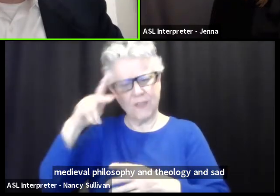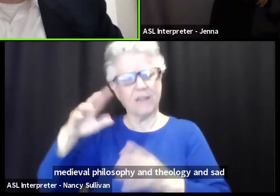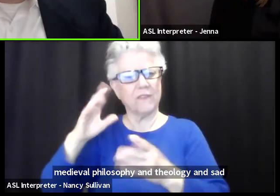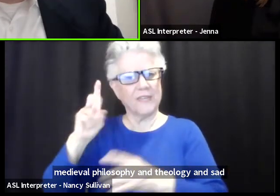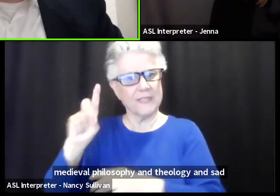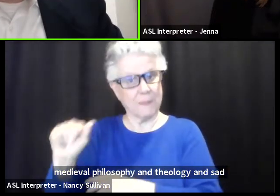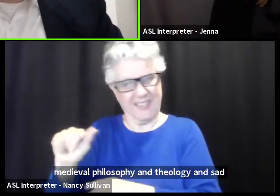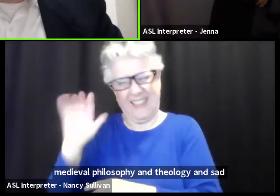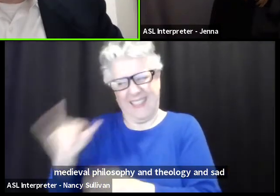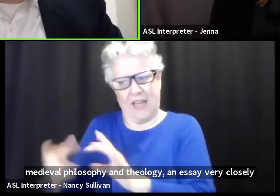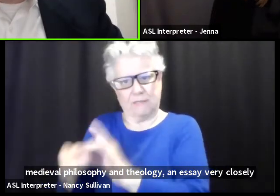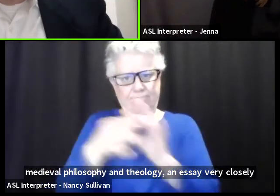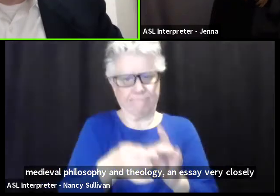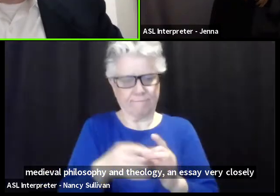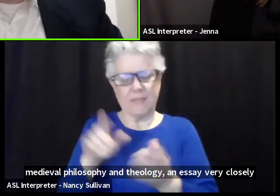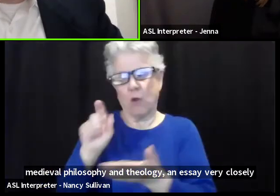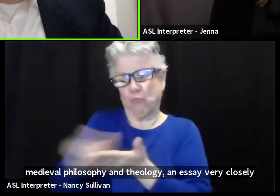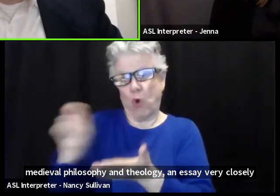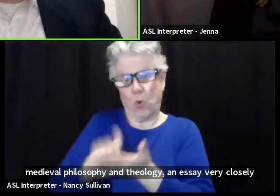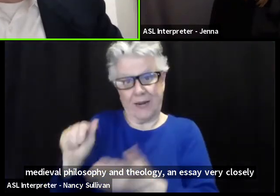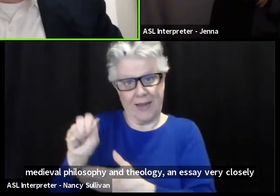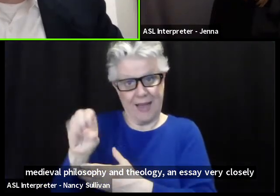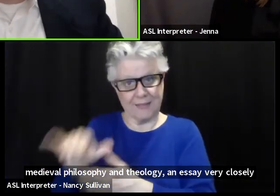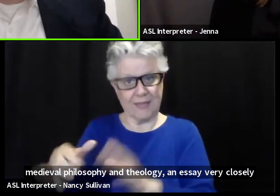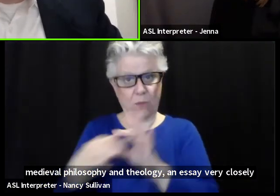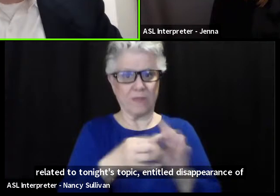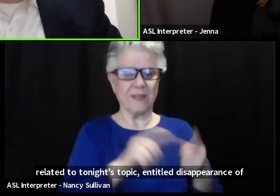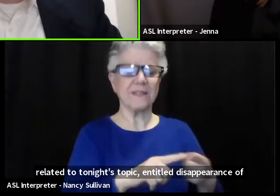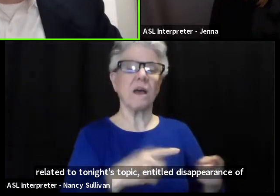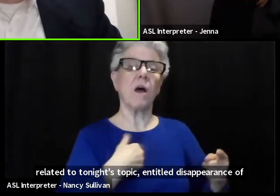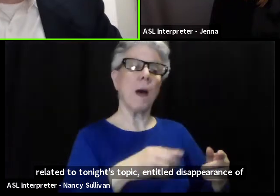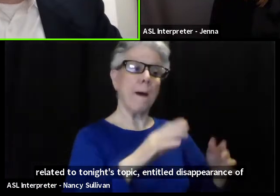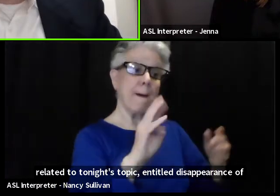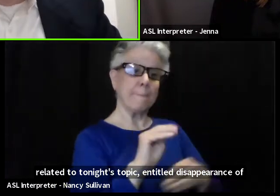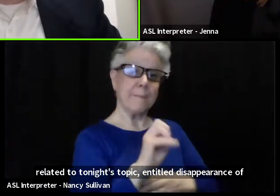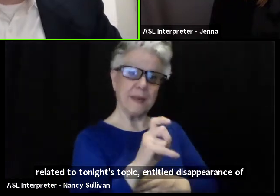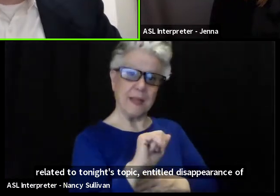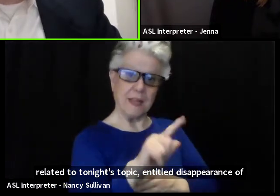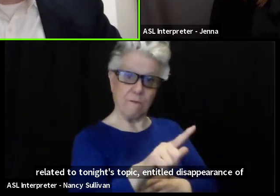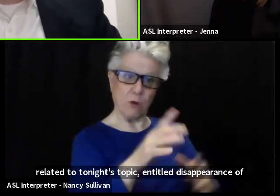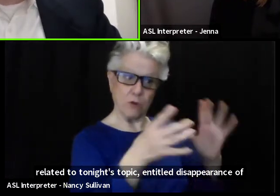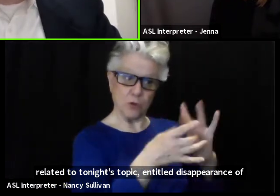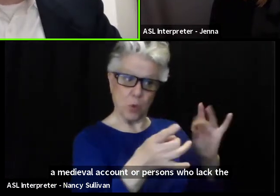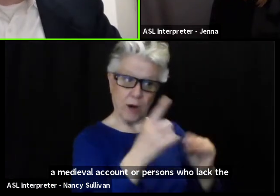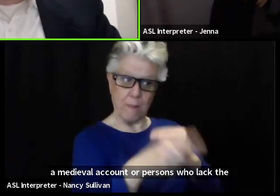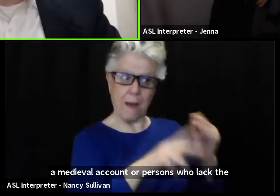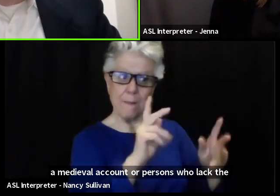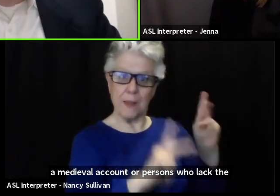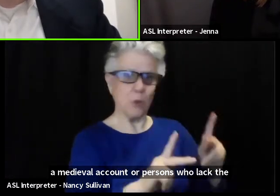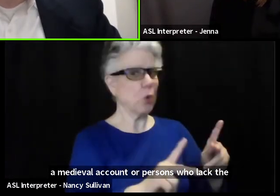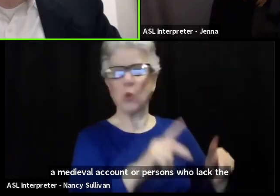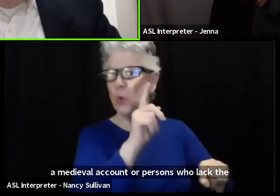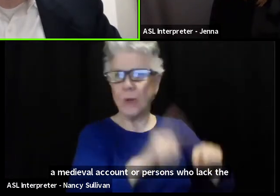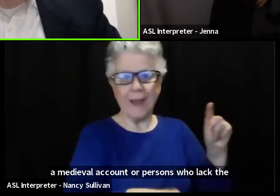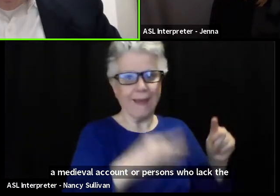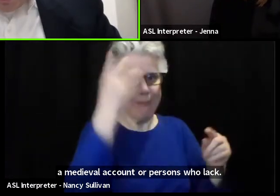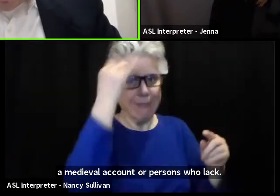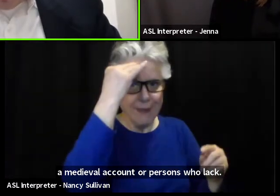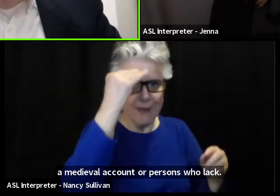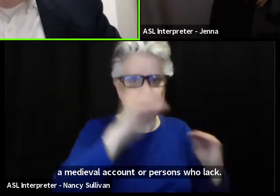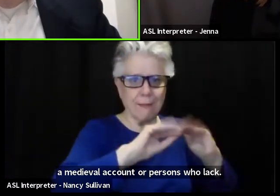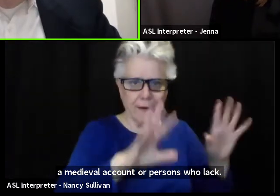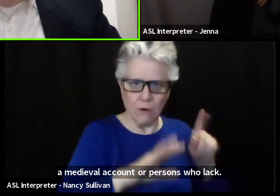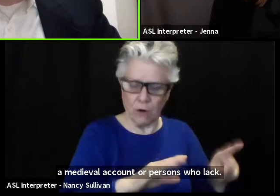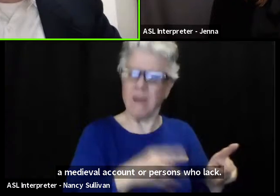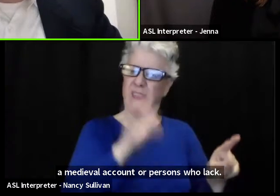tonight's topic entitled Disappearance of a Medieval Account of Persons Who Lack the Use of Reason. And